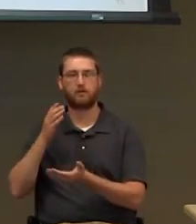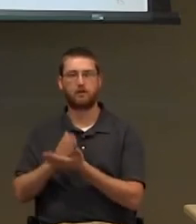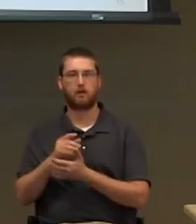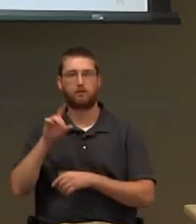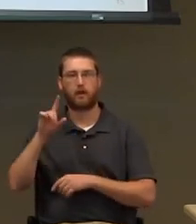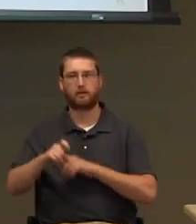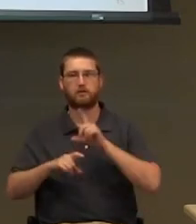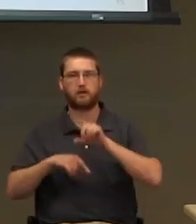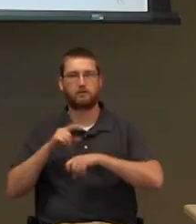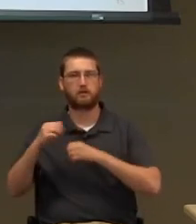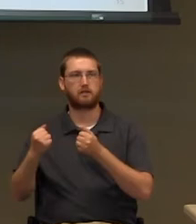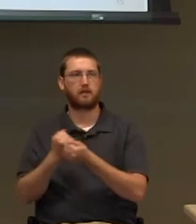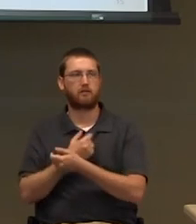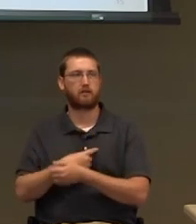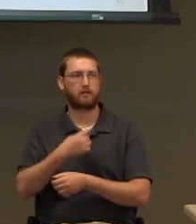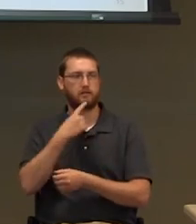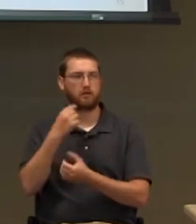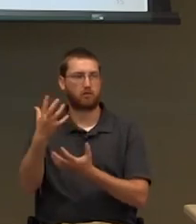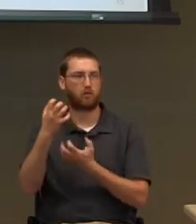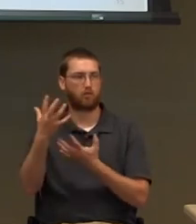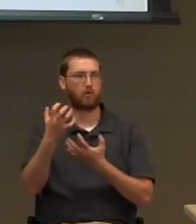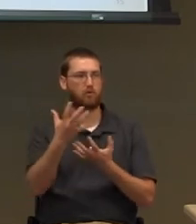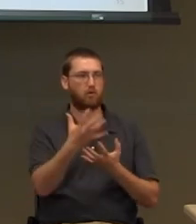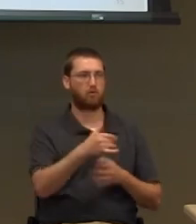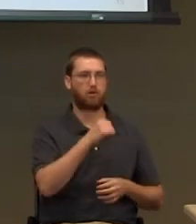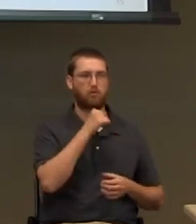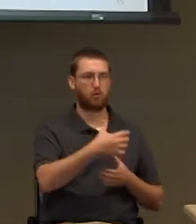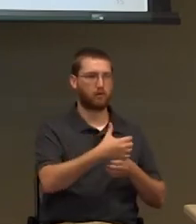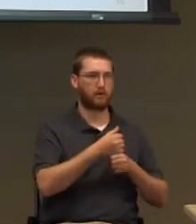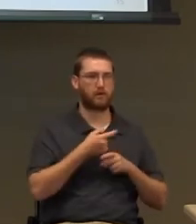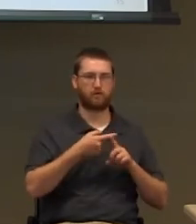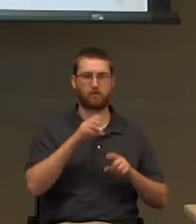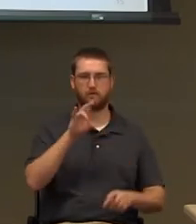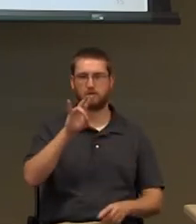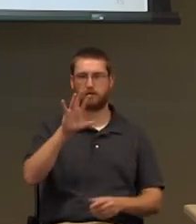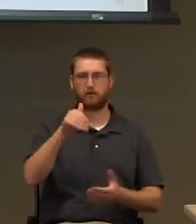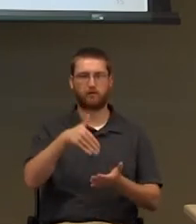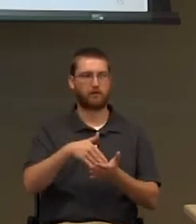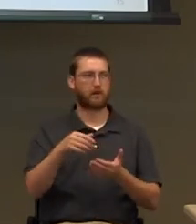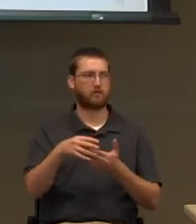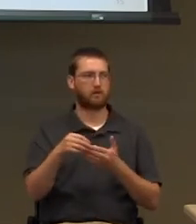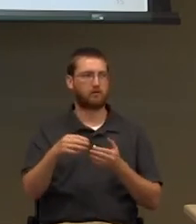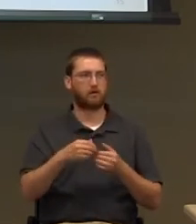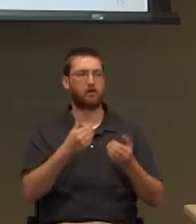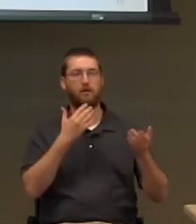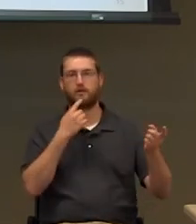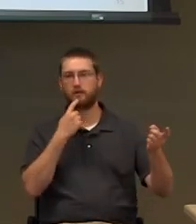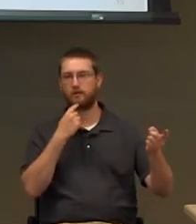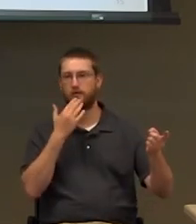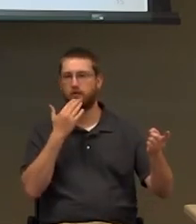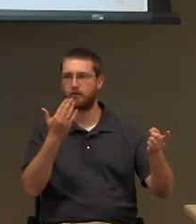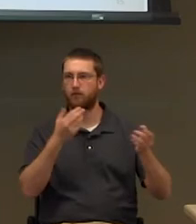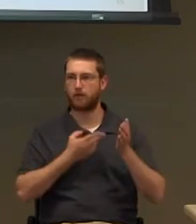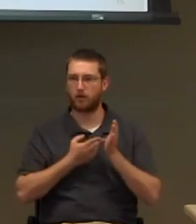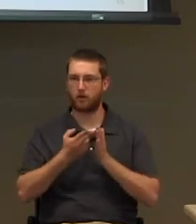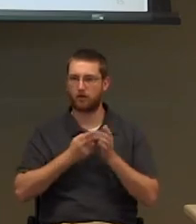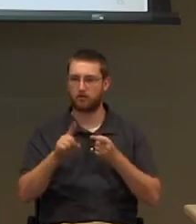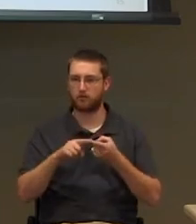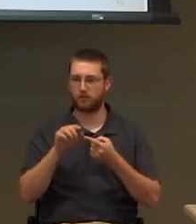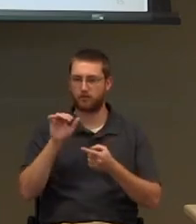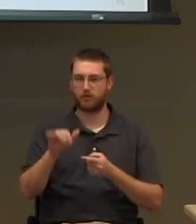for all the things that you say that you want. Well, because you're not going to get that at a 75 ring. Well, thank you for being honest about that, because